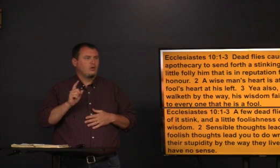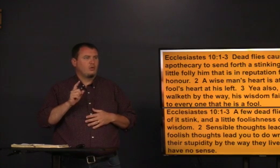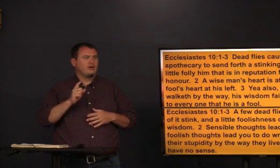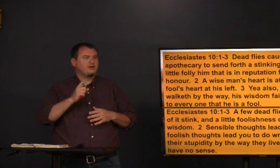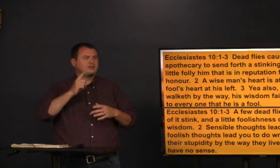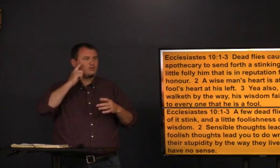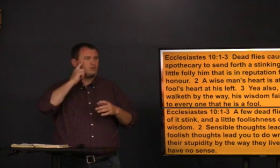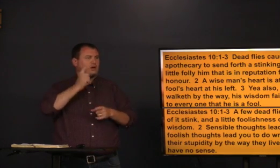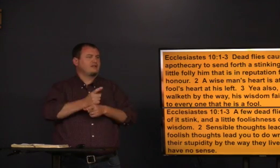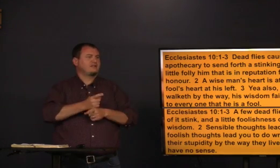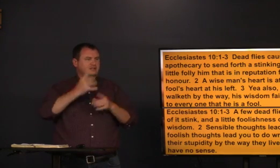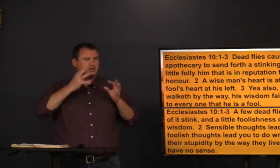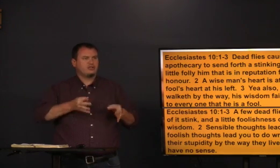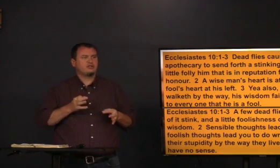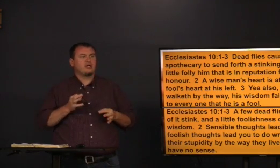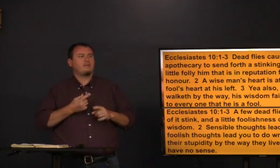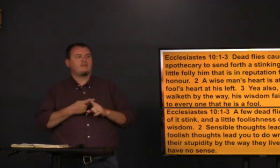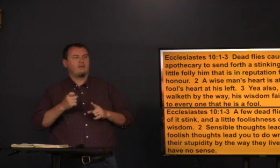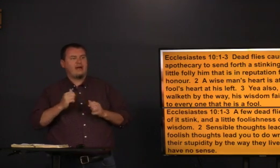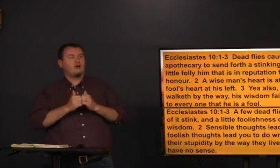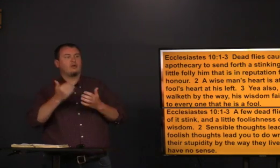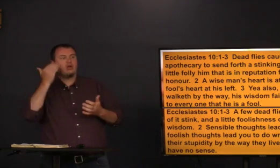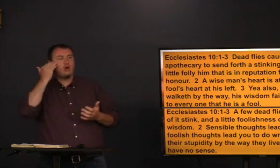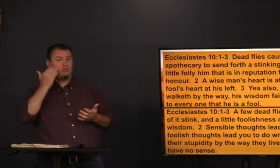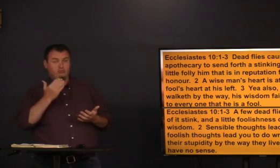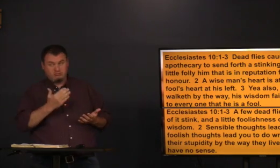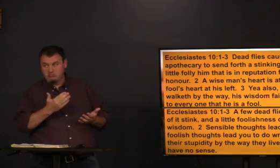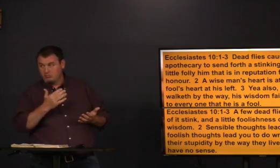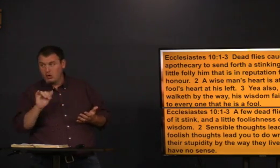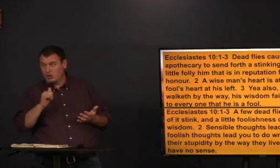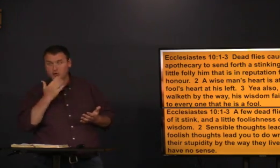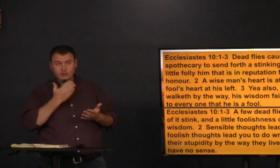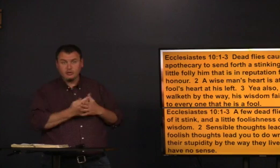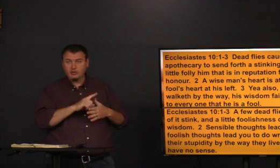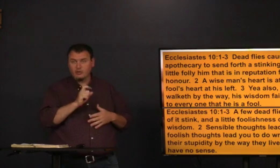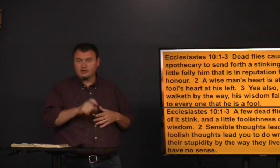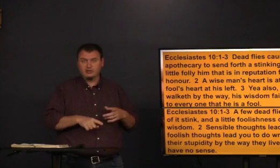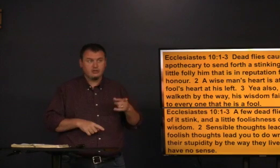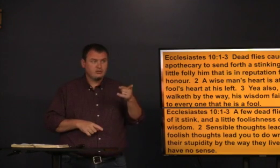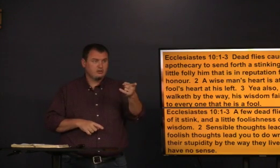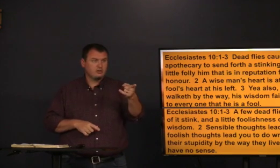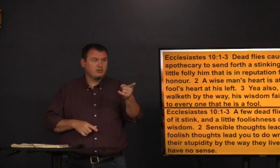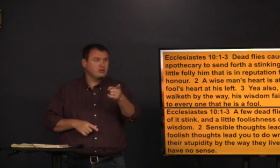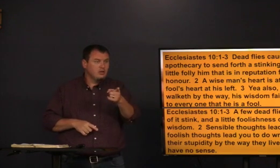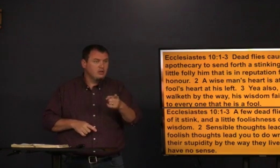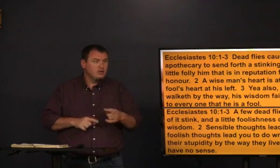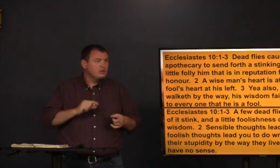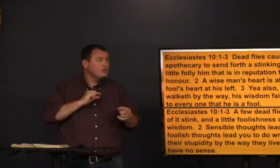Where does right decisions come from? How do we know? Also a good question.